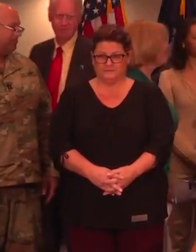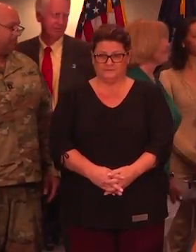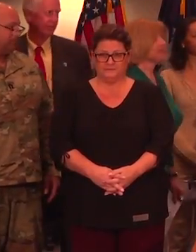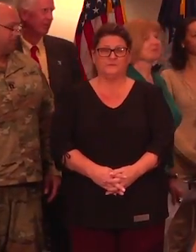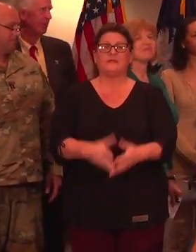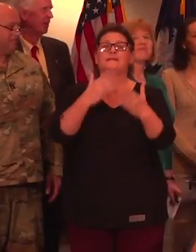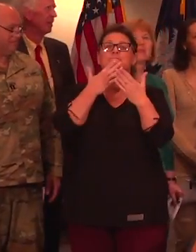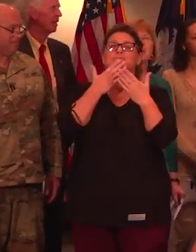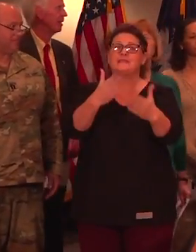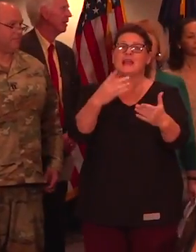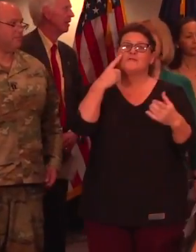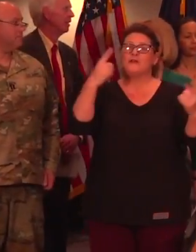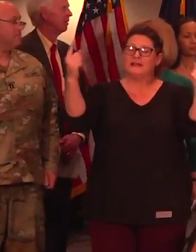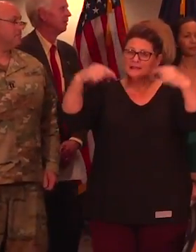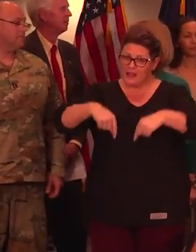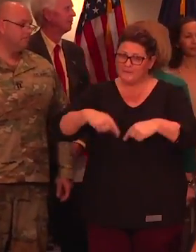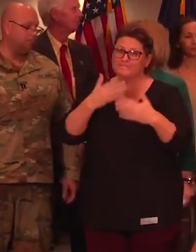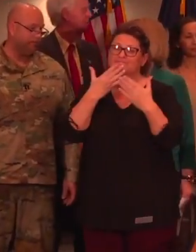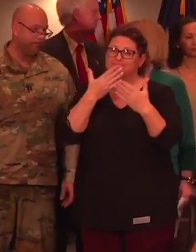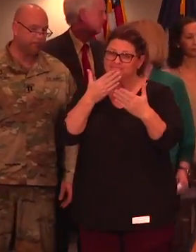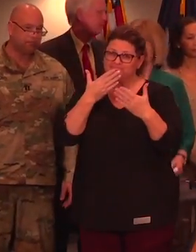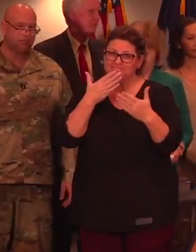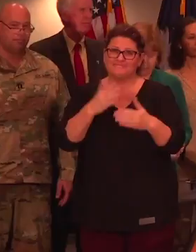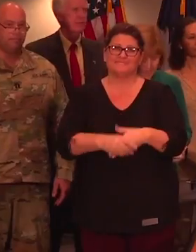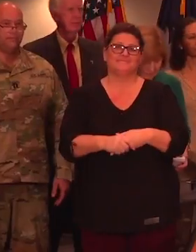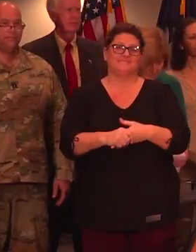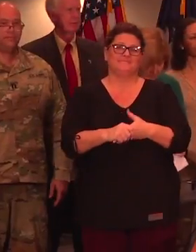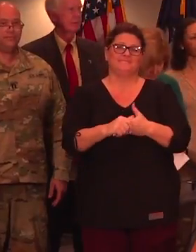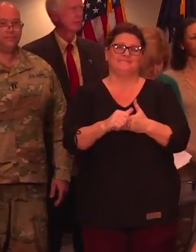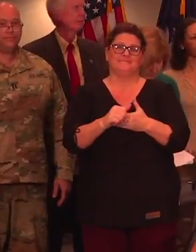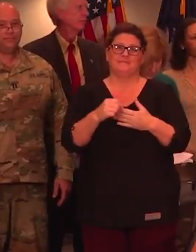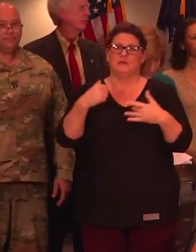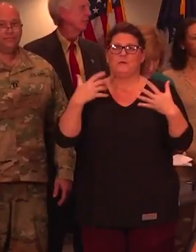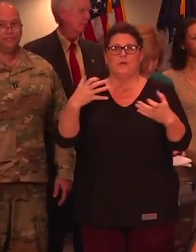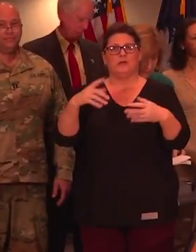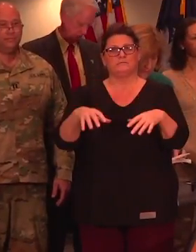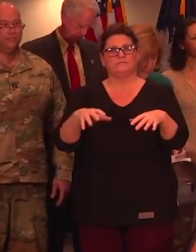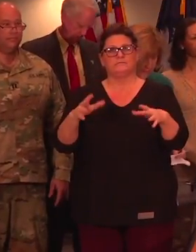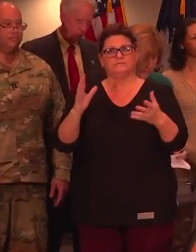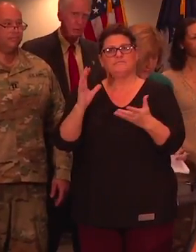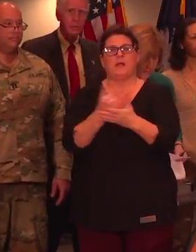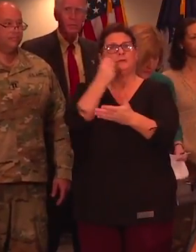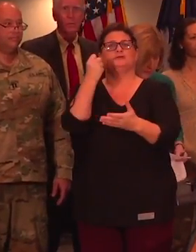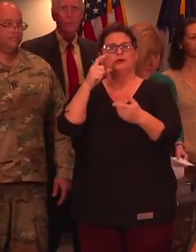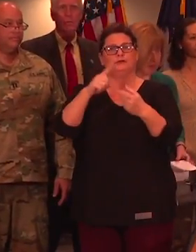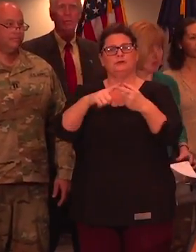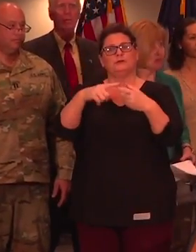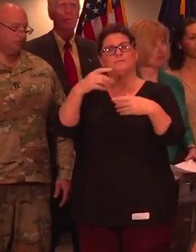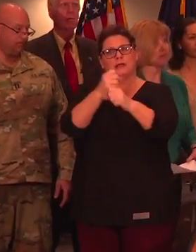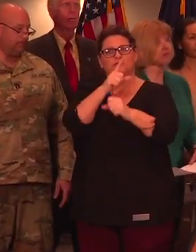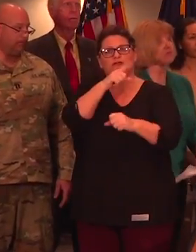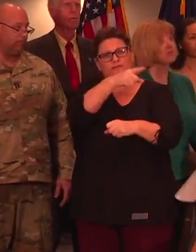Well, y'all, thank you again for coming, and we are taking every opportunity to keep the people of South